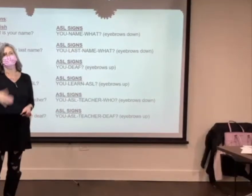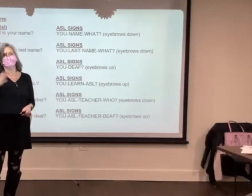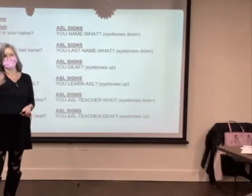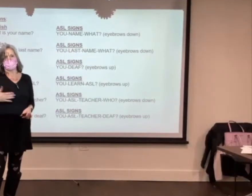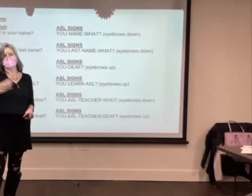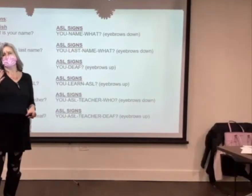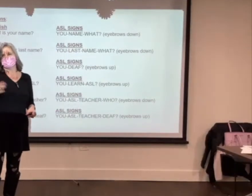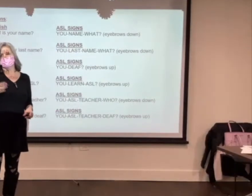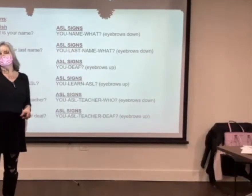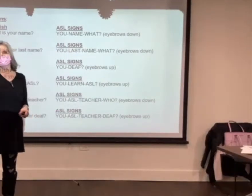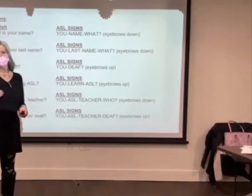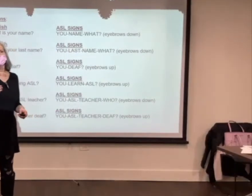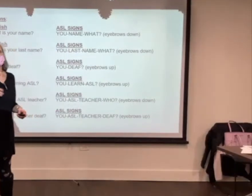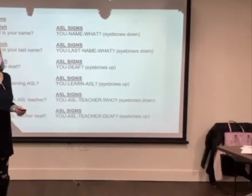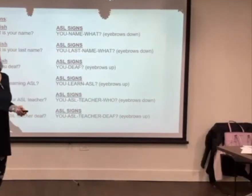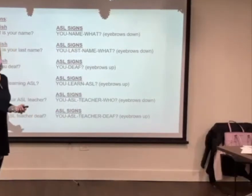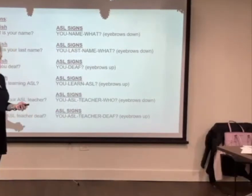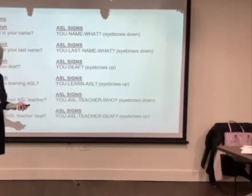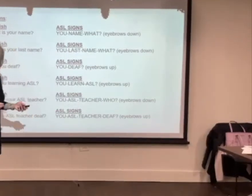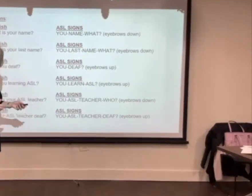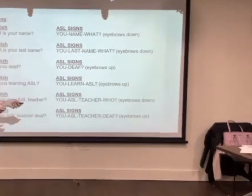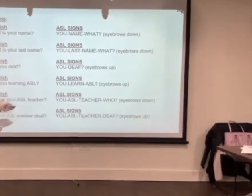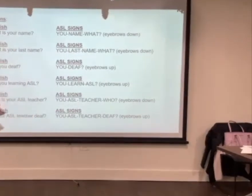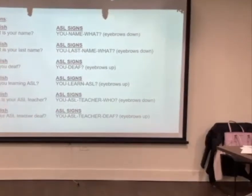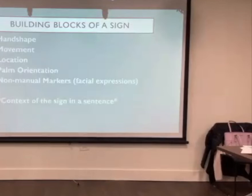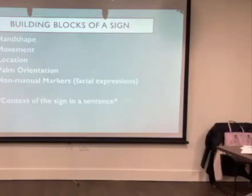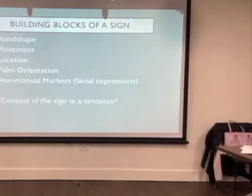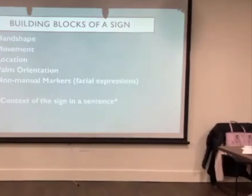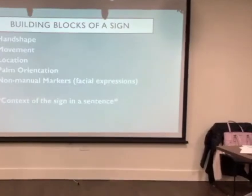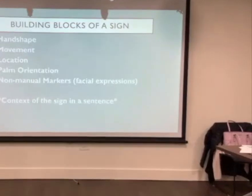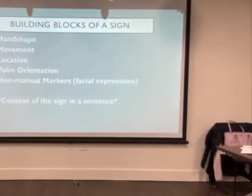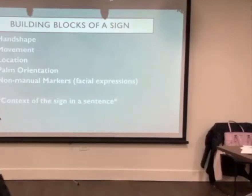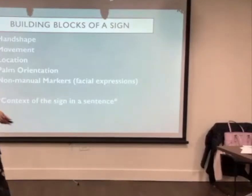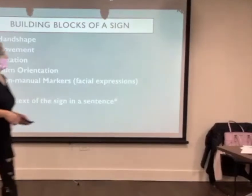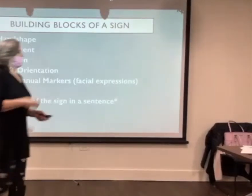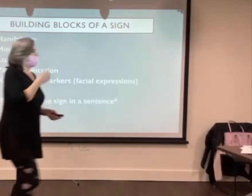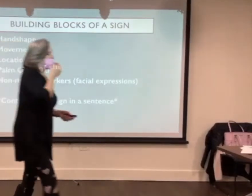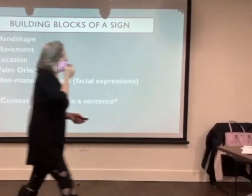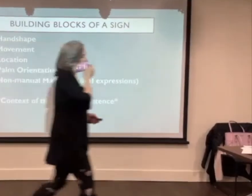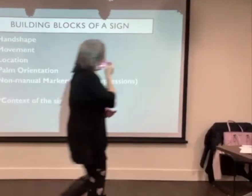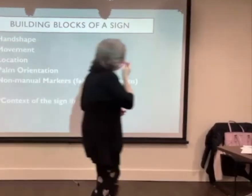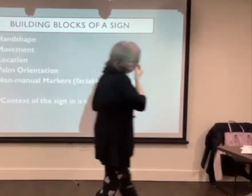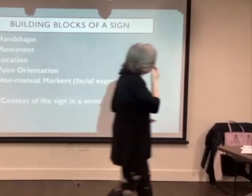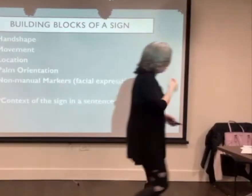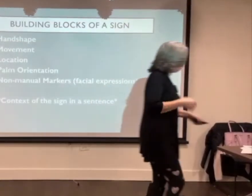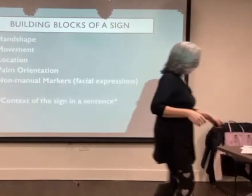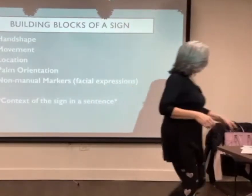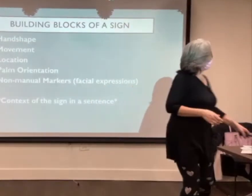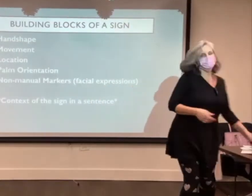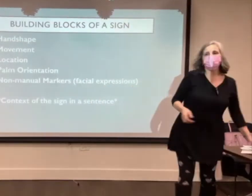you kind of get to this new place of, wow, this could be a lot of fun. All right. So I'm going to keep talking to you about the language